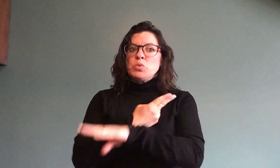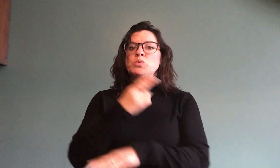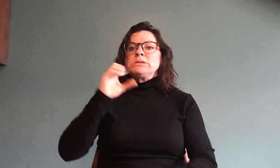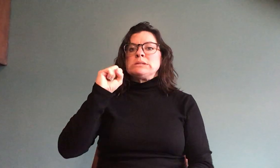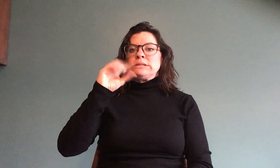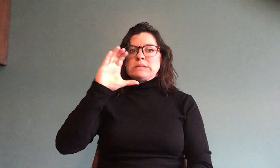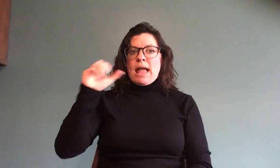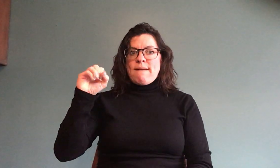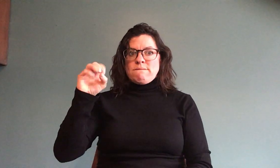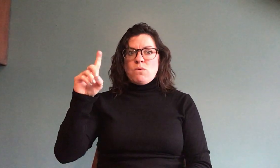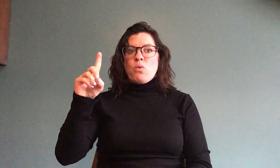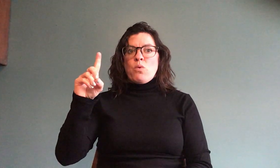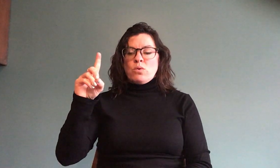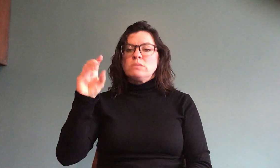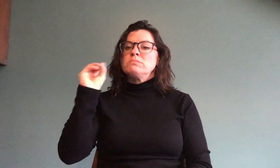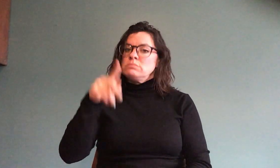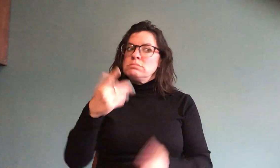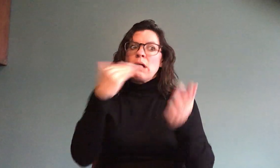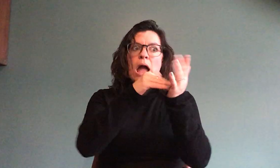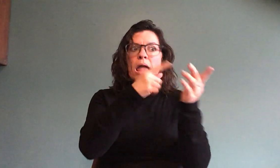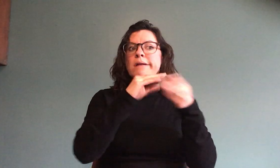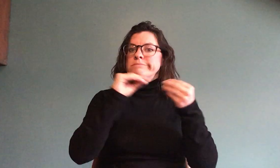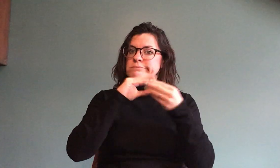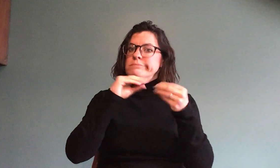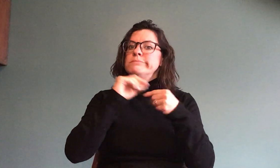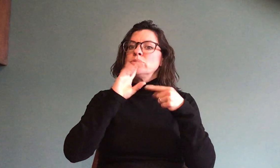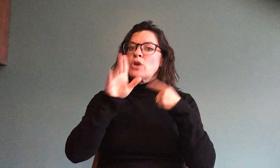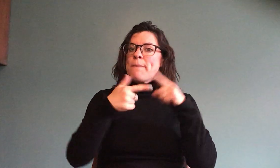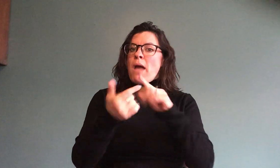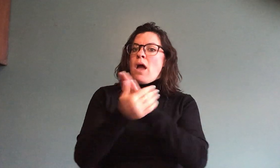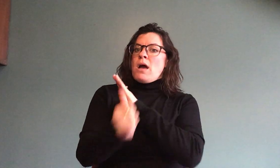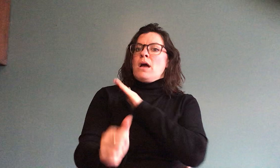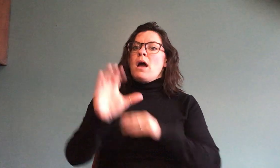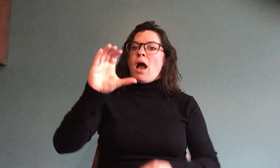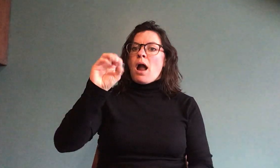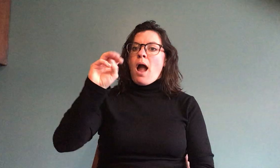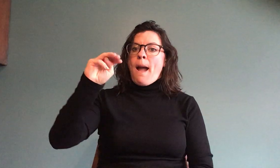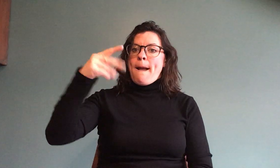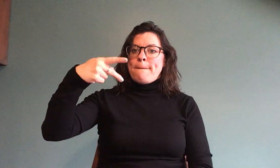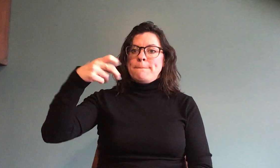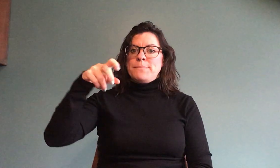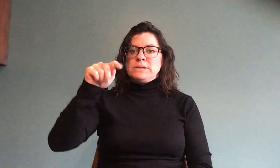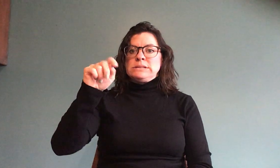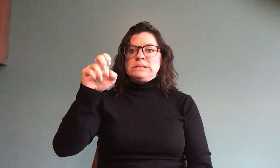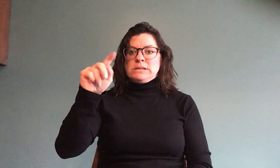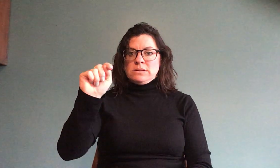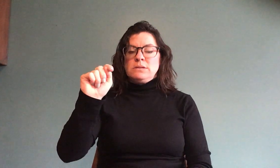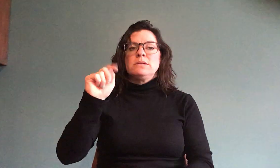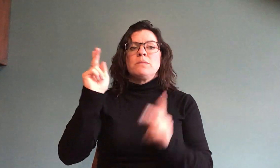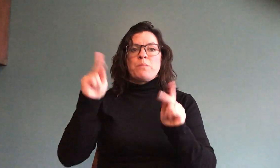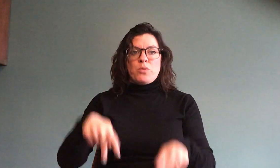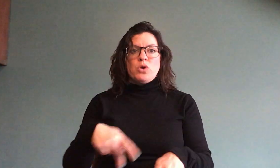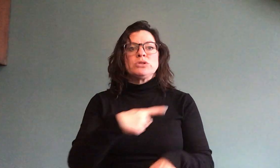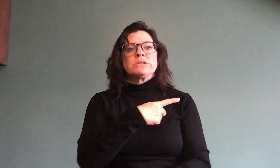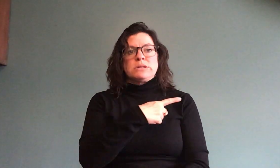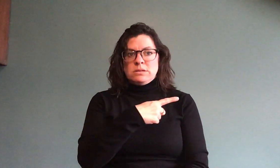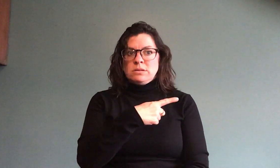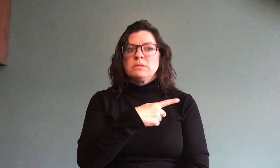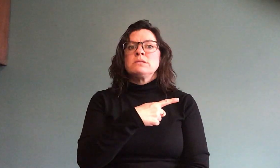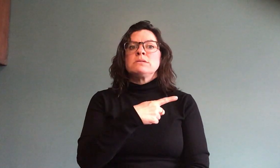the scaffold before you use it. Firm footing under each leg, etc., etc. When you move a rolling